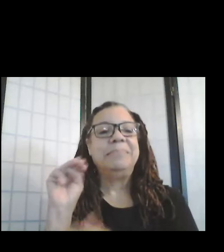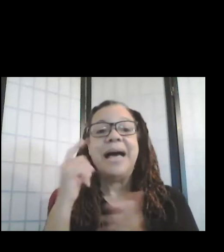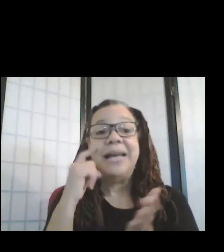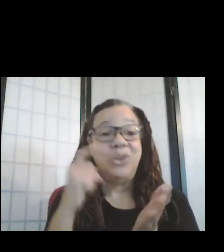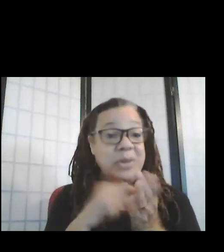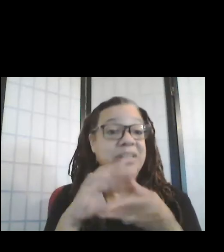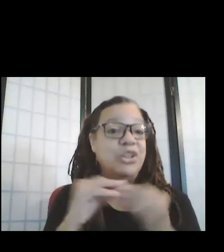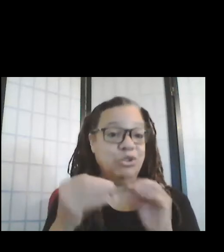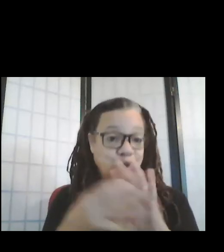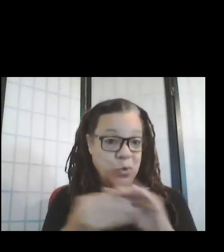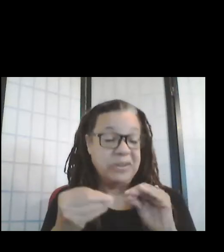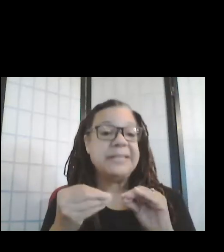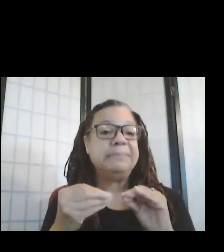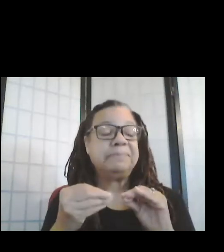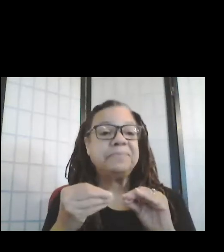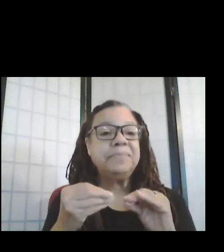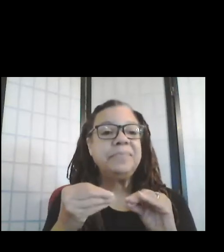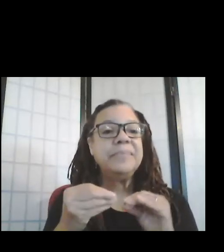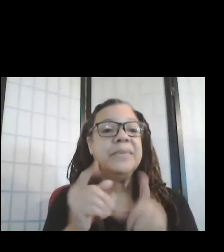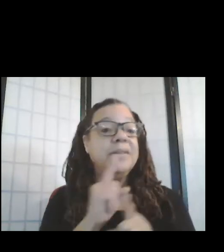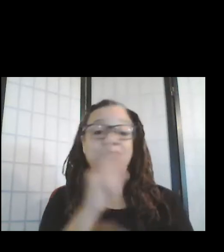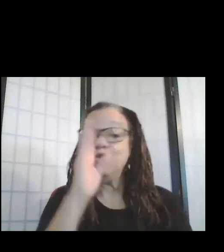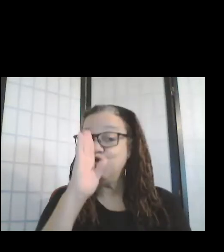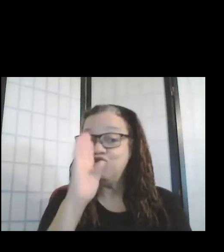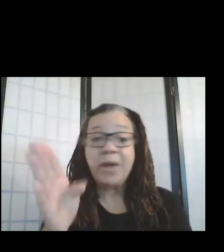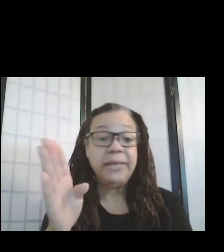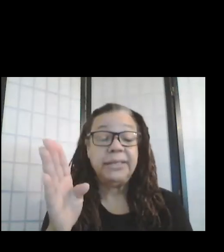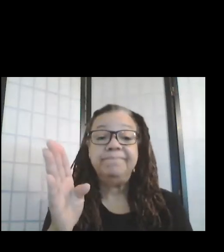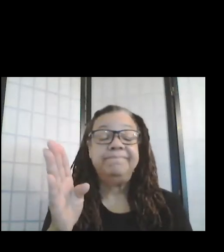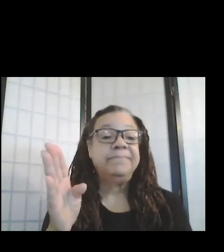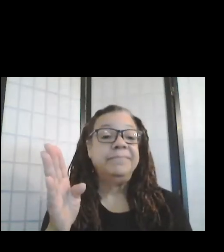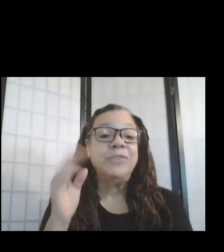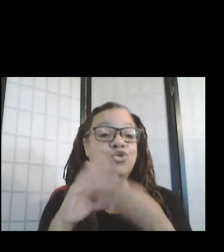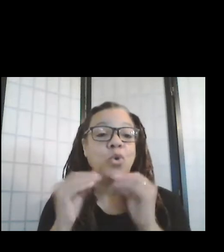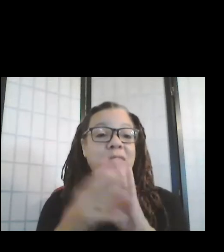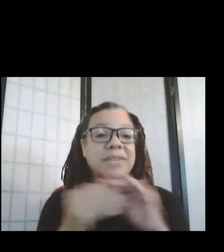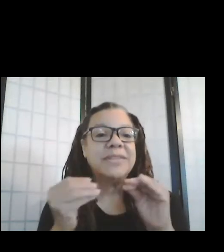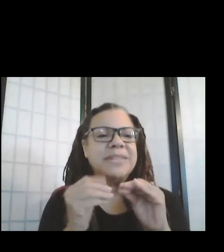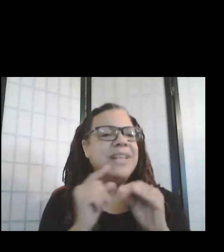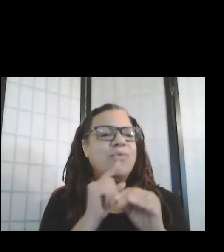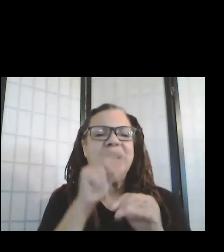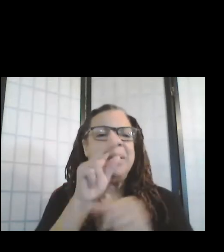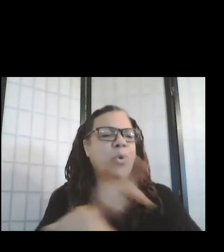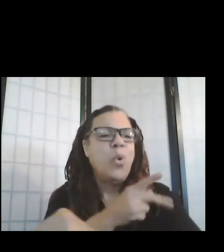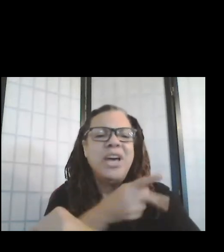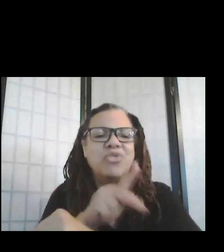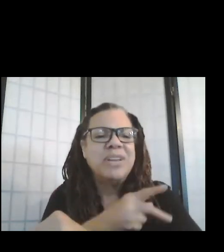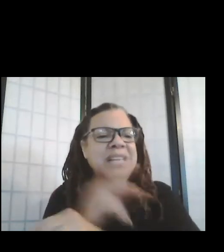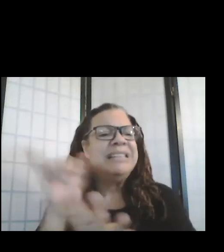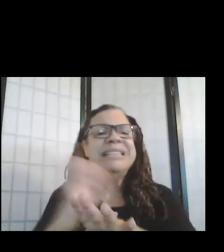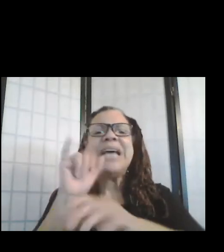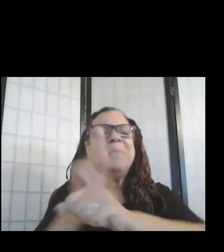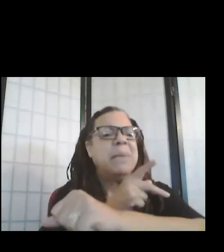far, they're very straightforward, but at the same time, they're very poetic, almost like you're writing poetry, but